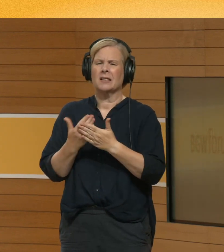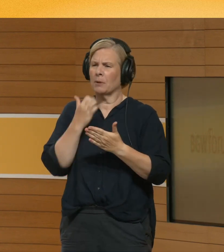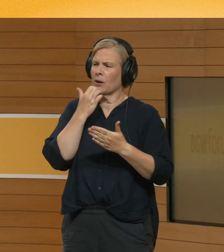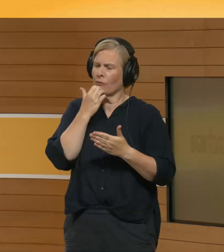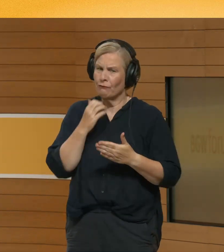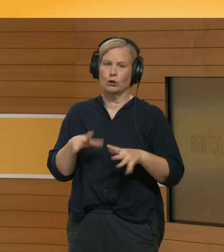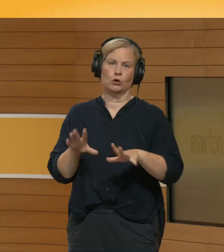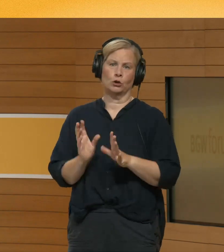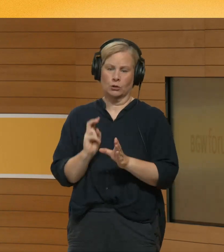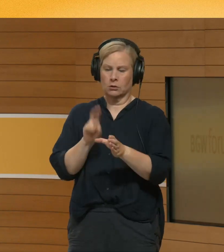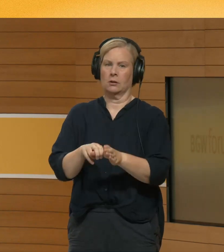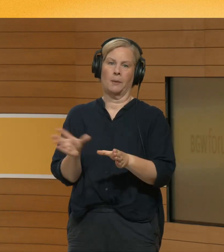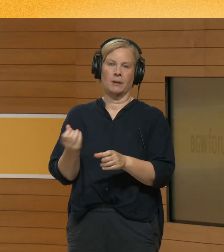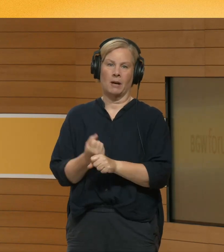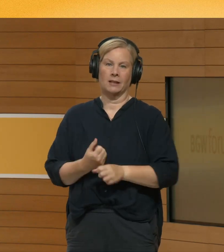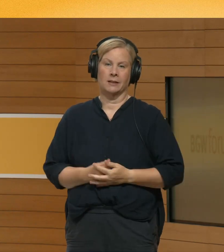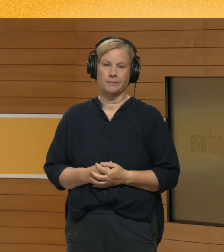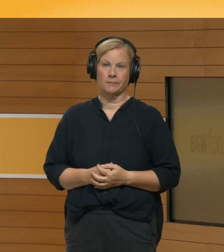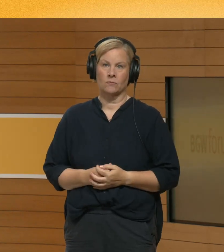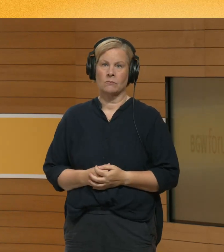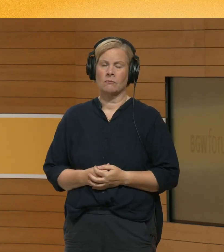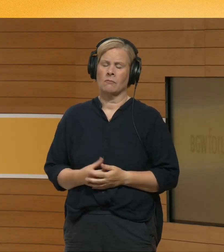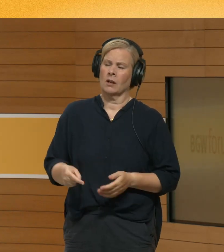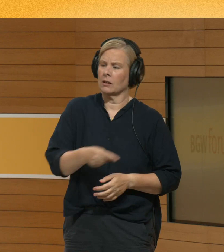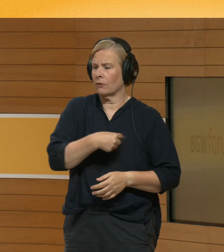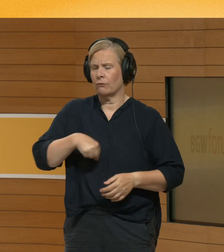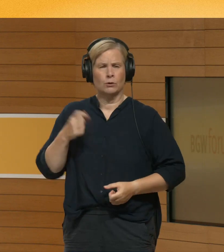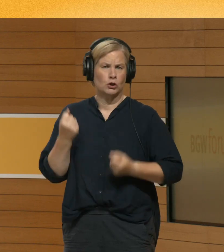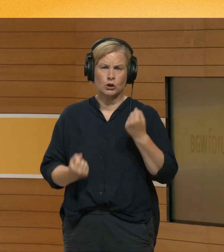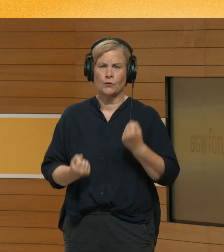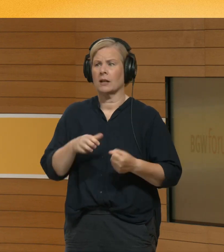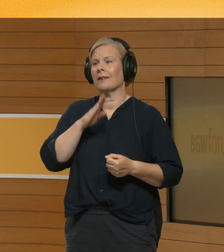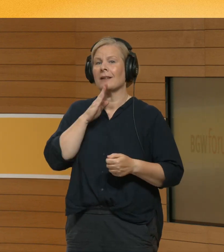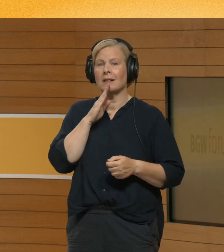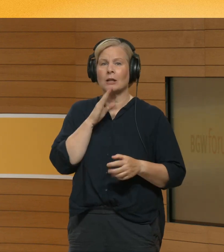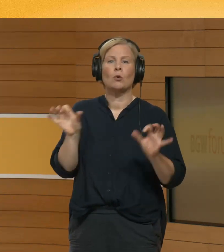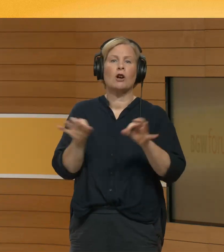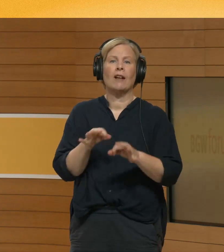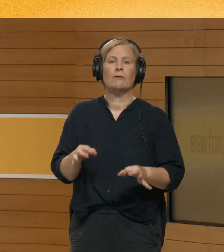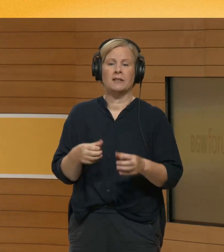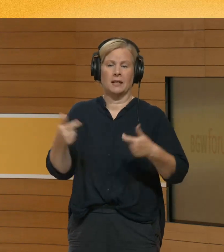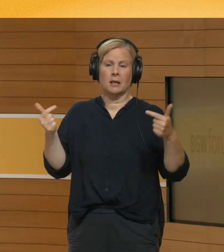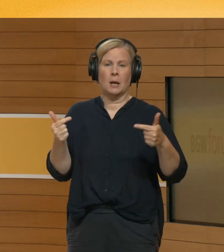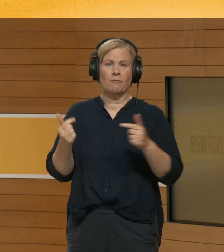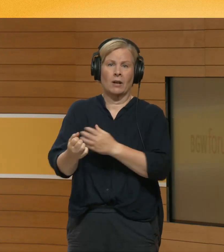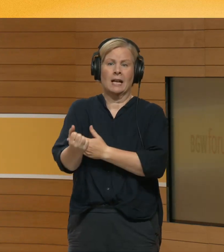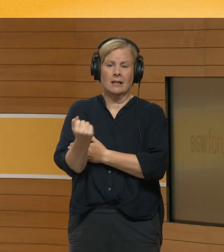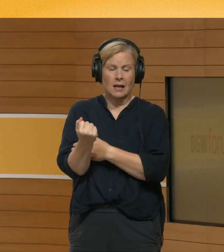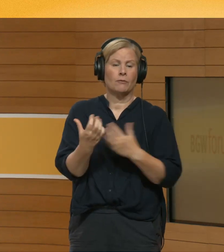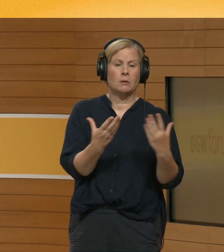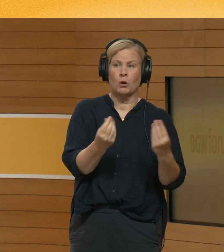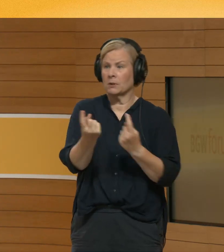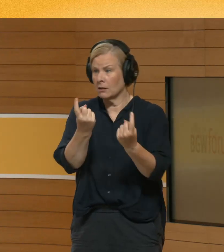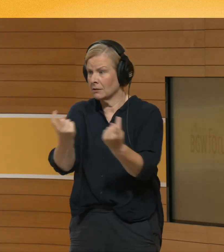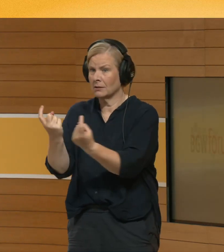bedside care, and we want to improve the quality of care. It was a very important aspect for us, and so we were